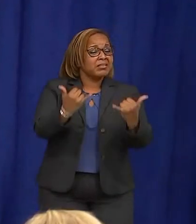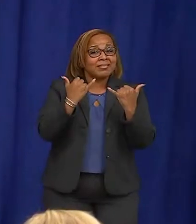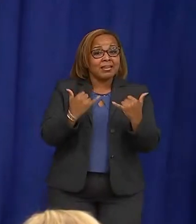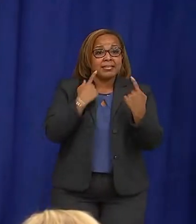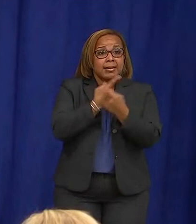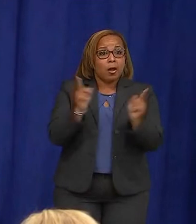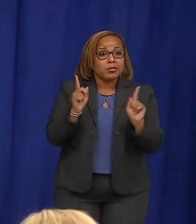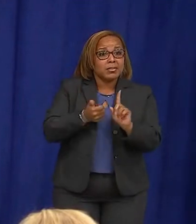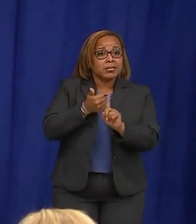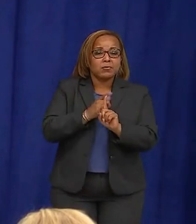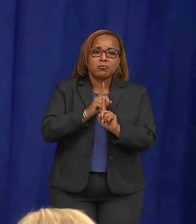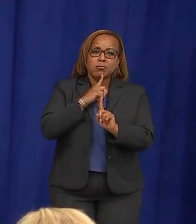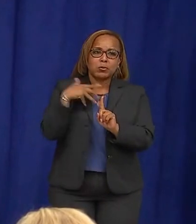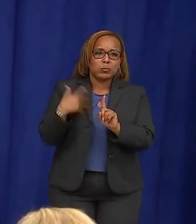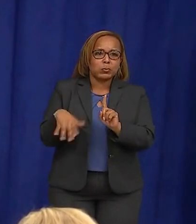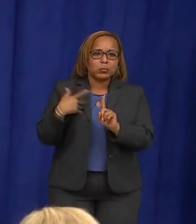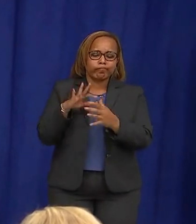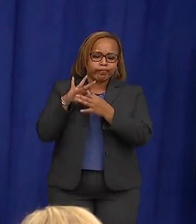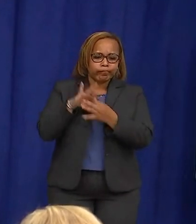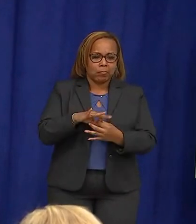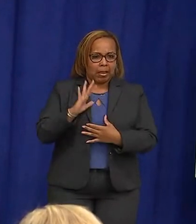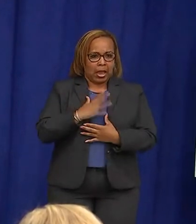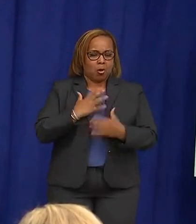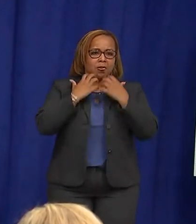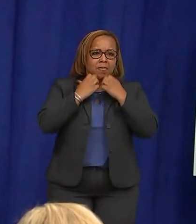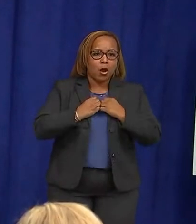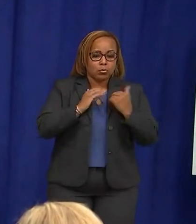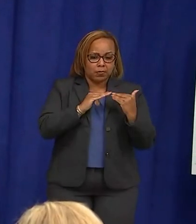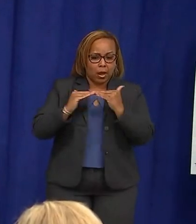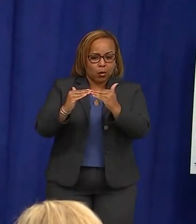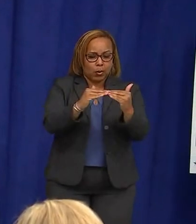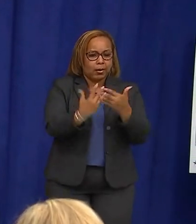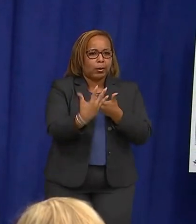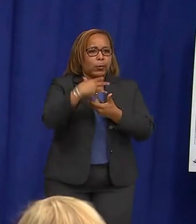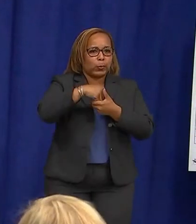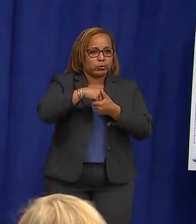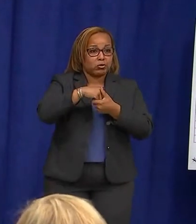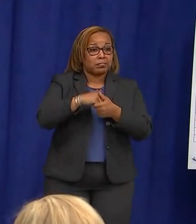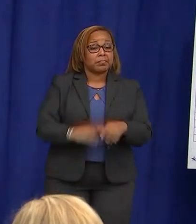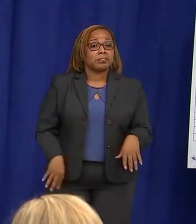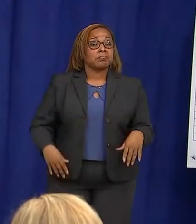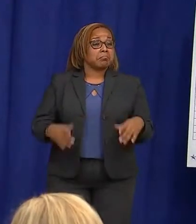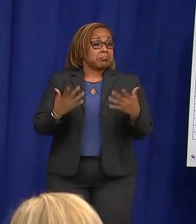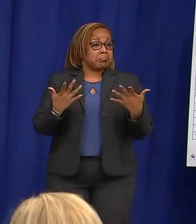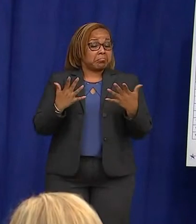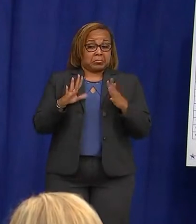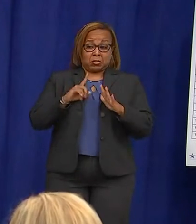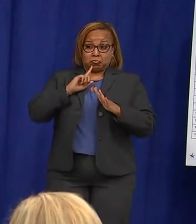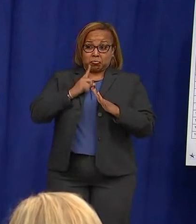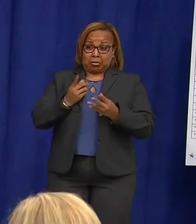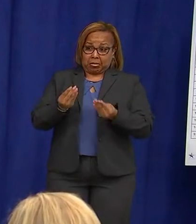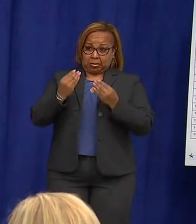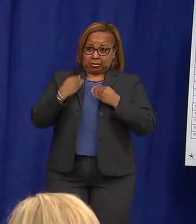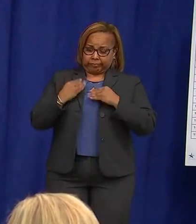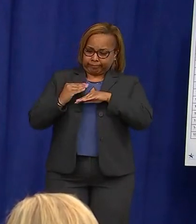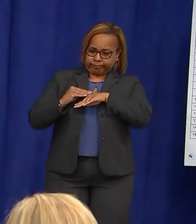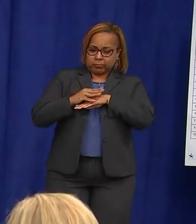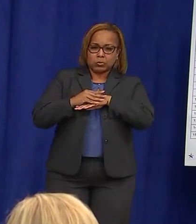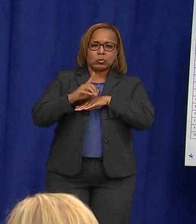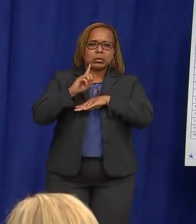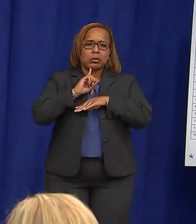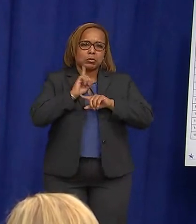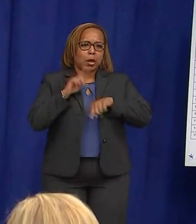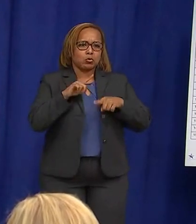Today's announcement is truly rooted in our values of equity and inclusion, values that continue to guide us in our response